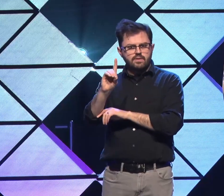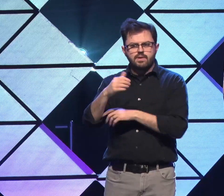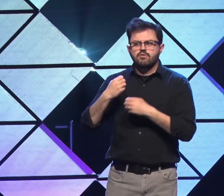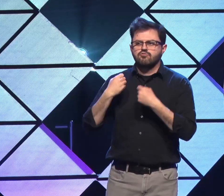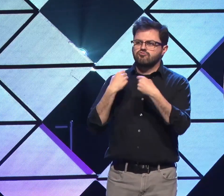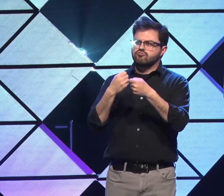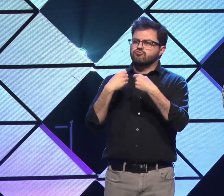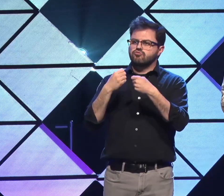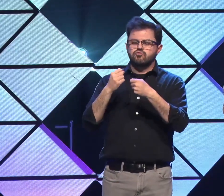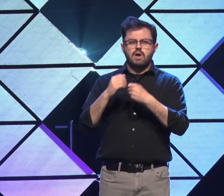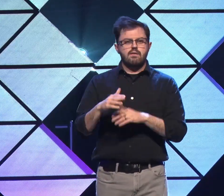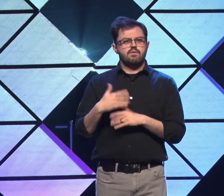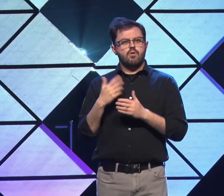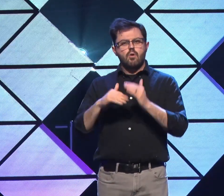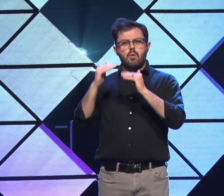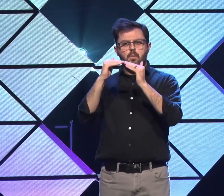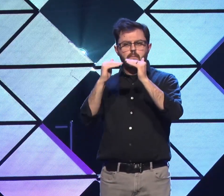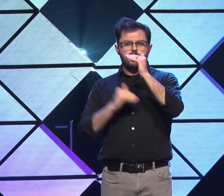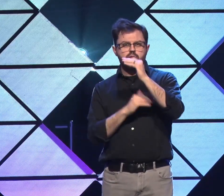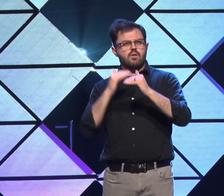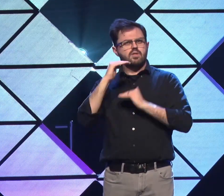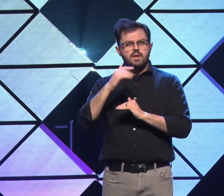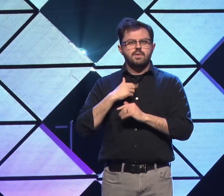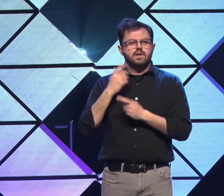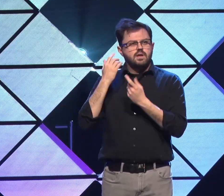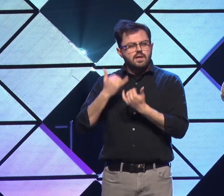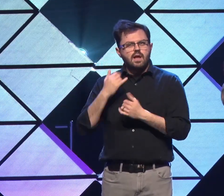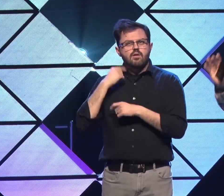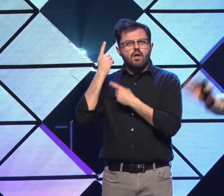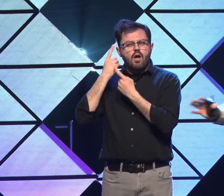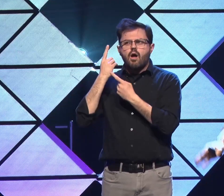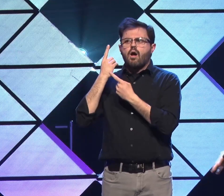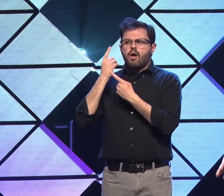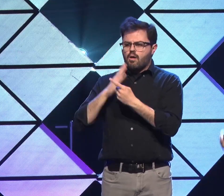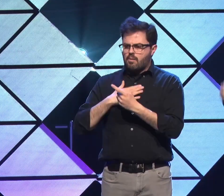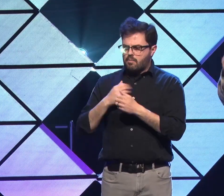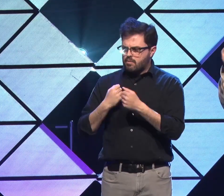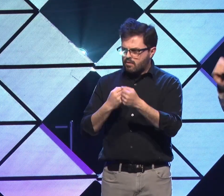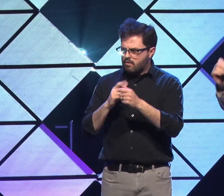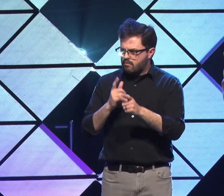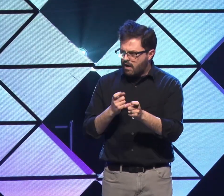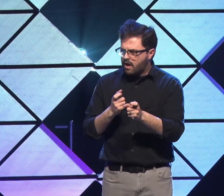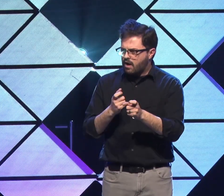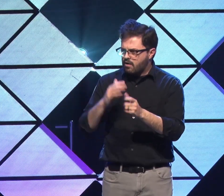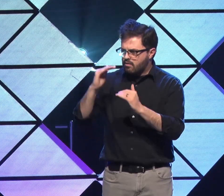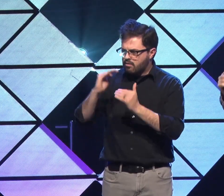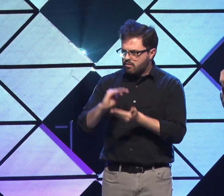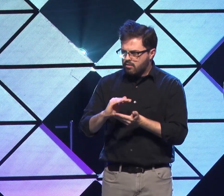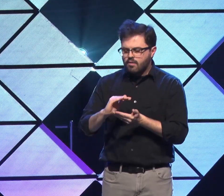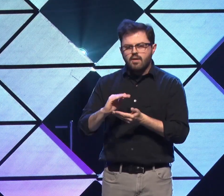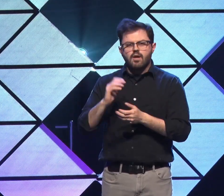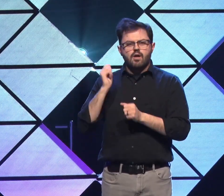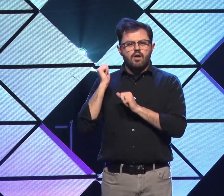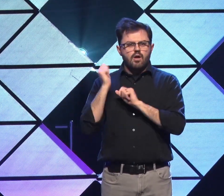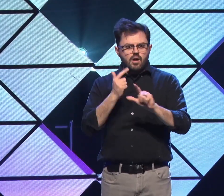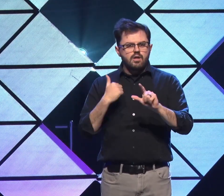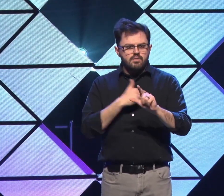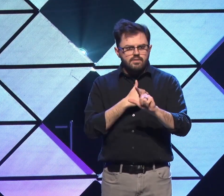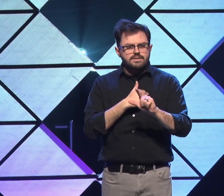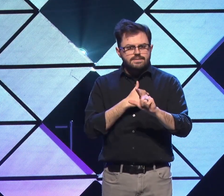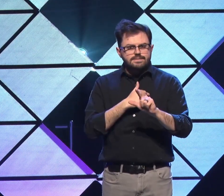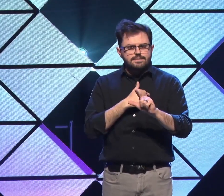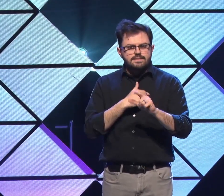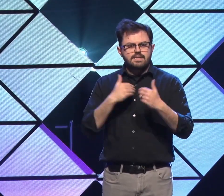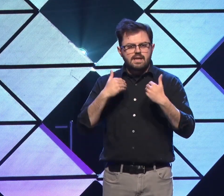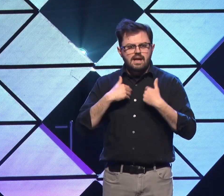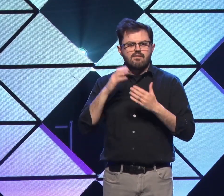that analogy and now you're thinking, how fast am I driving? Every one of us, we have a measure of power